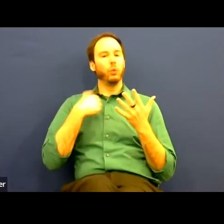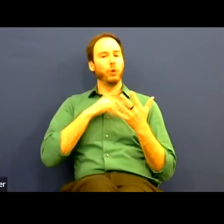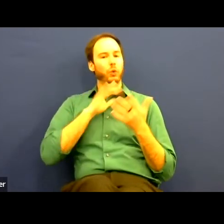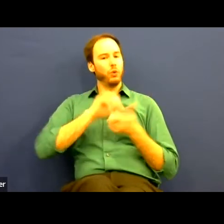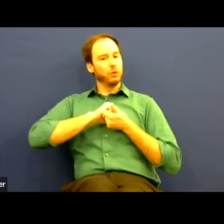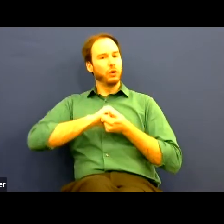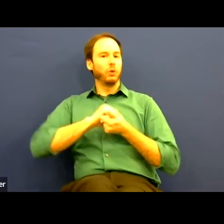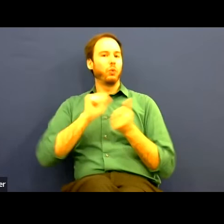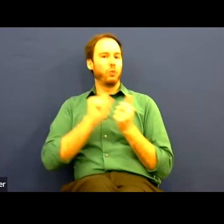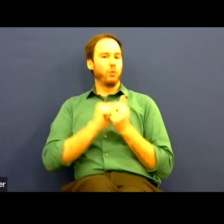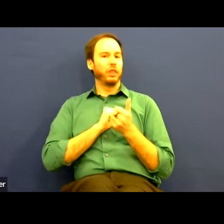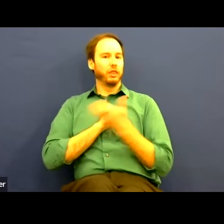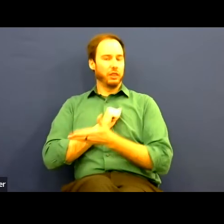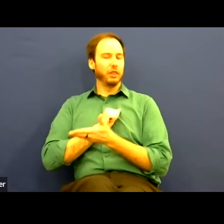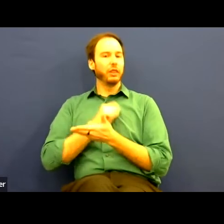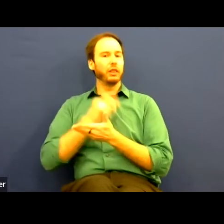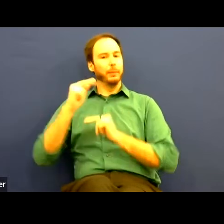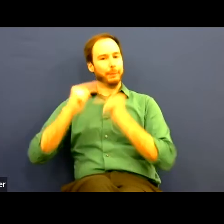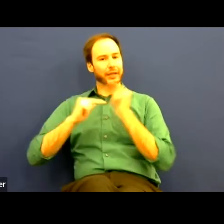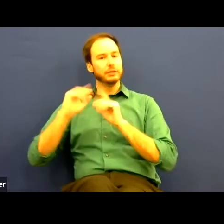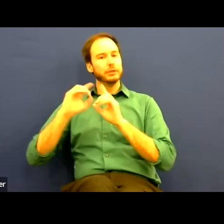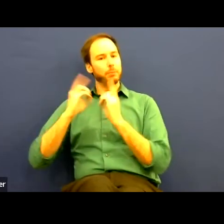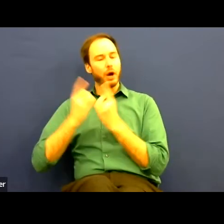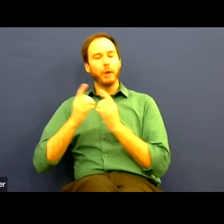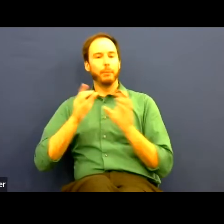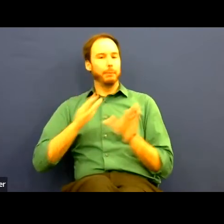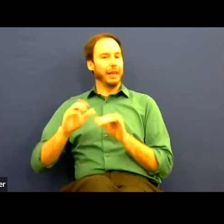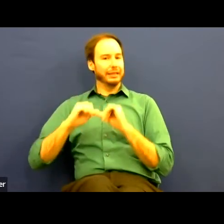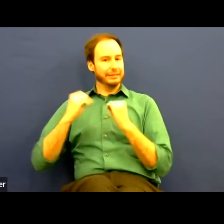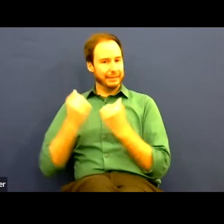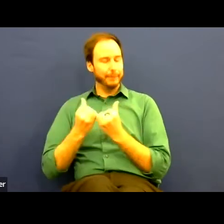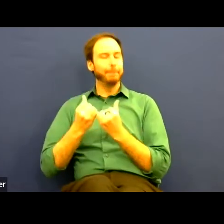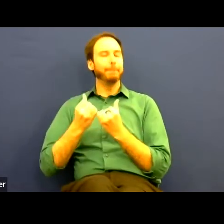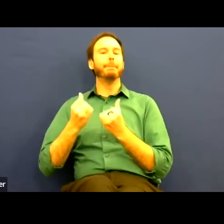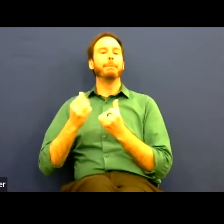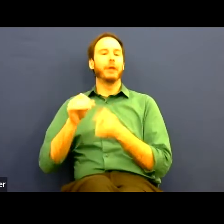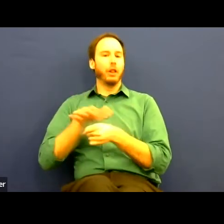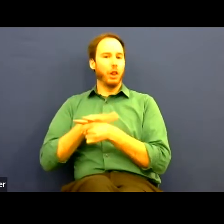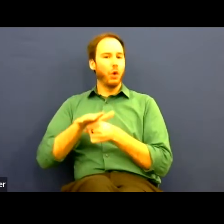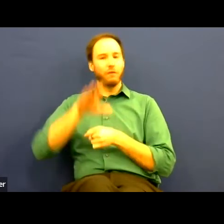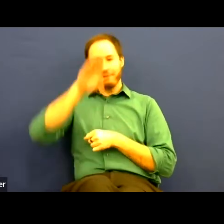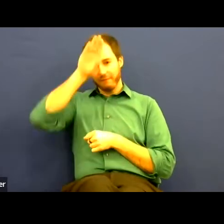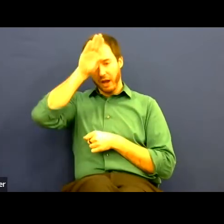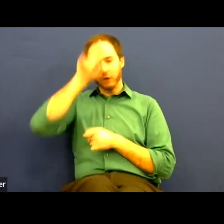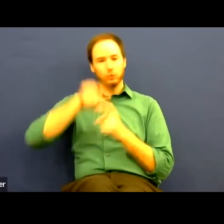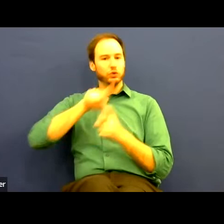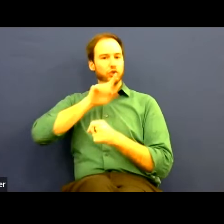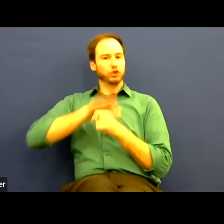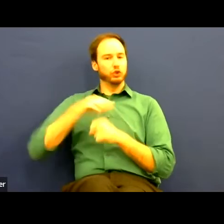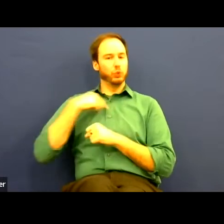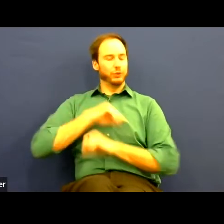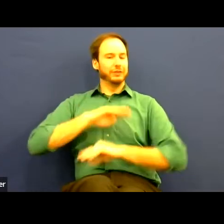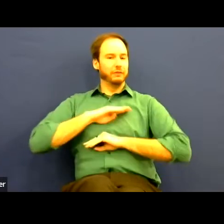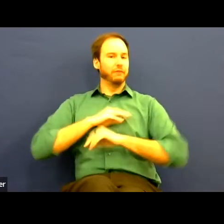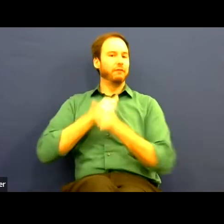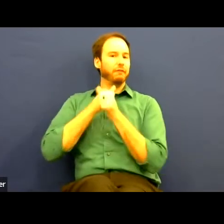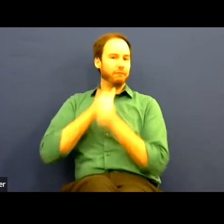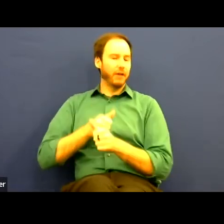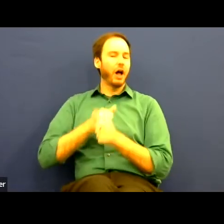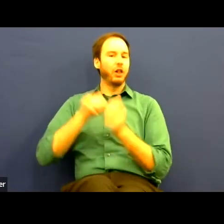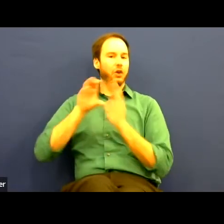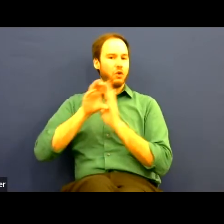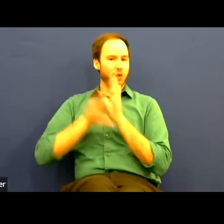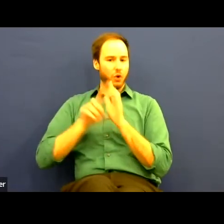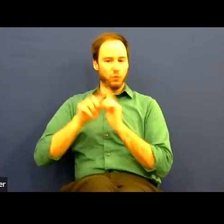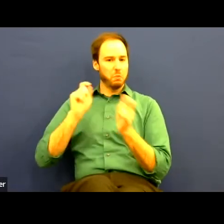with the building department and planning teams, including the fire department, to ensure that we build and modify the